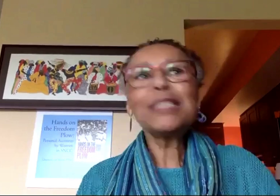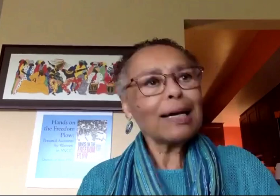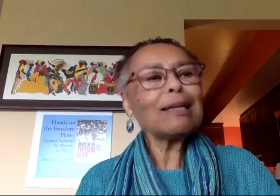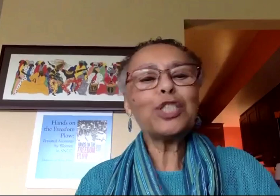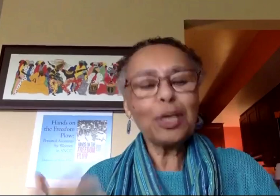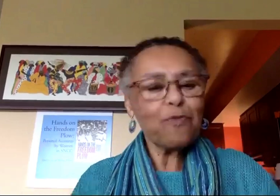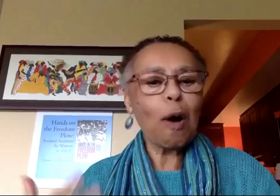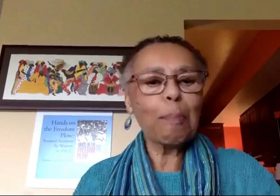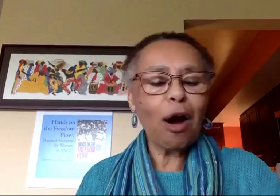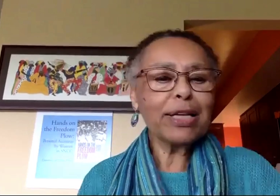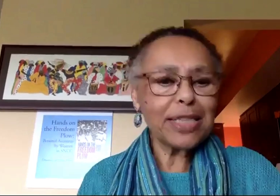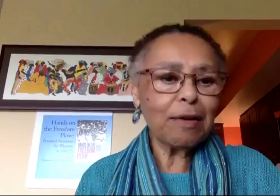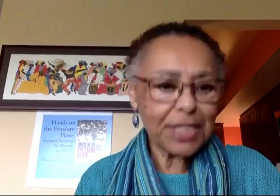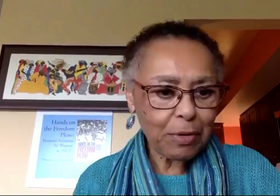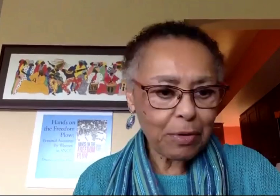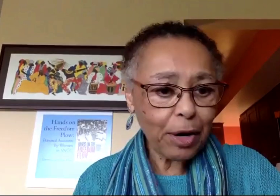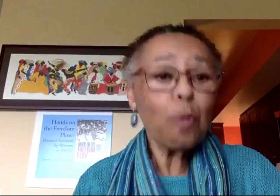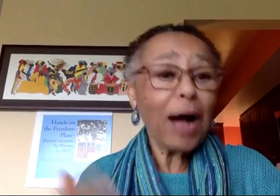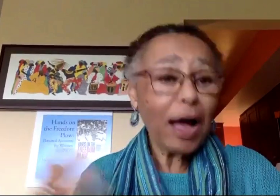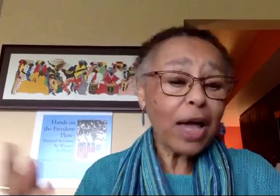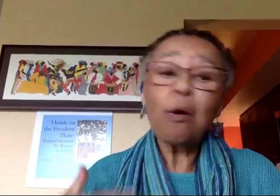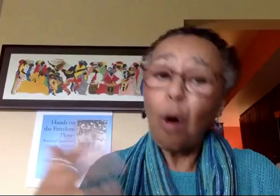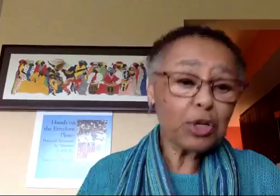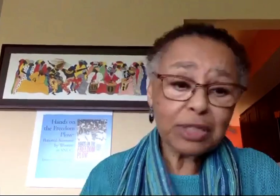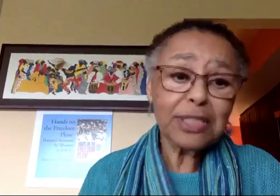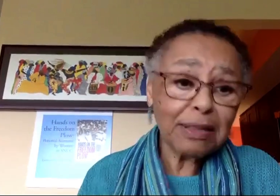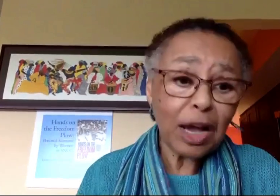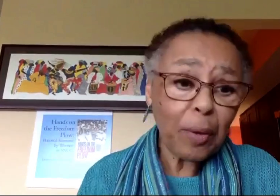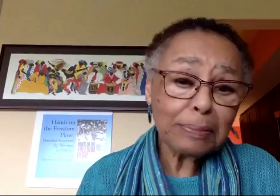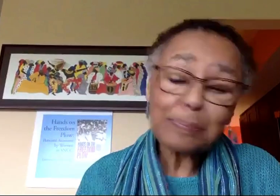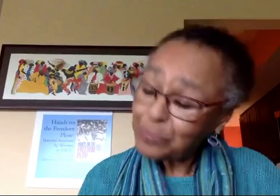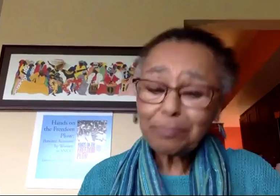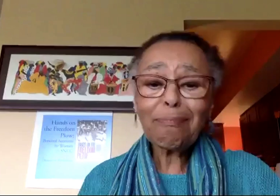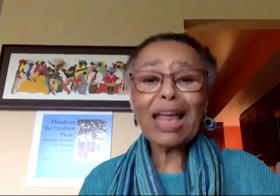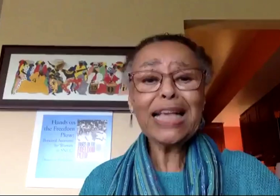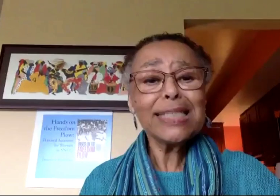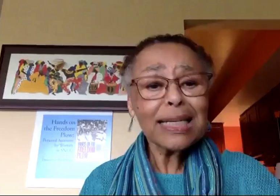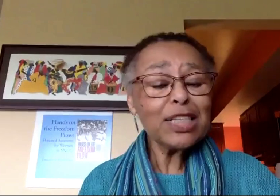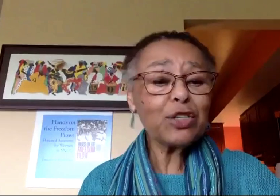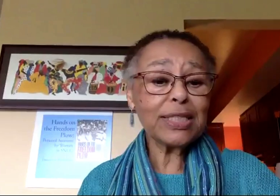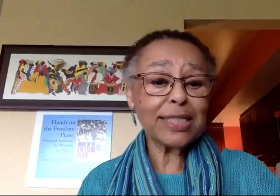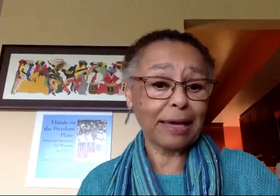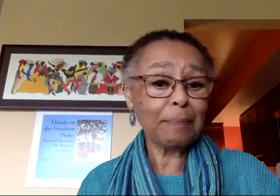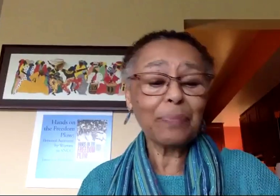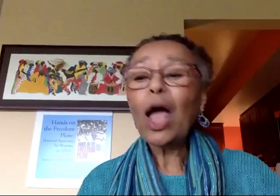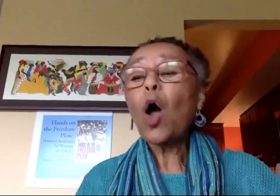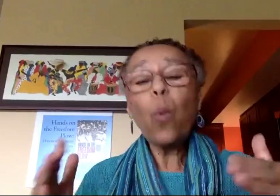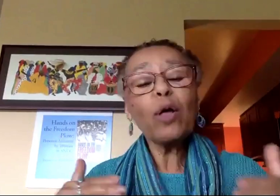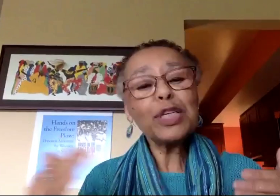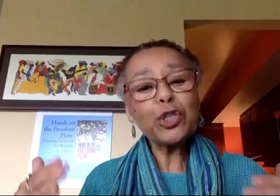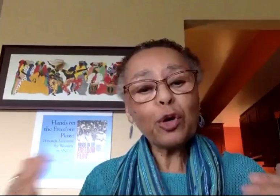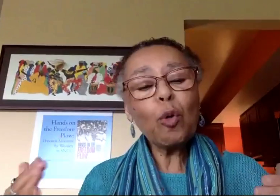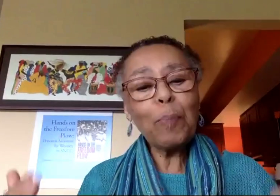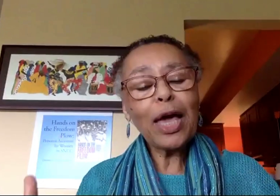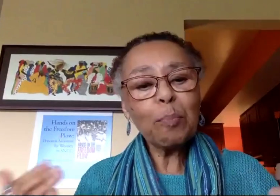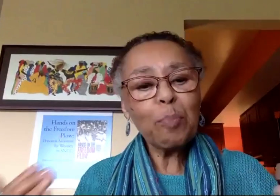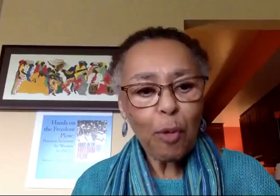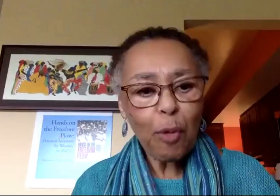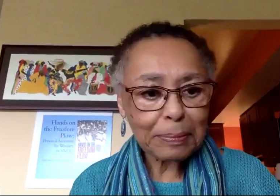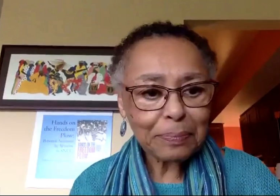so suddenly Jim Foreman, our executive secretary, who by the way, also couldn't sing that great, he suddenly starts singing, "Will the Circle